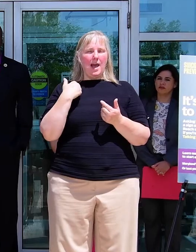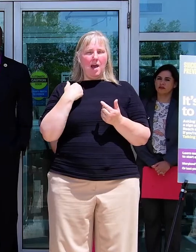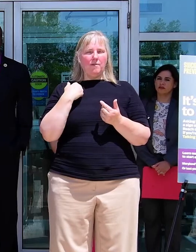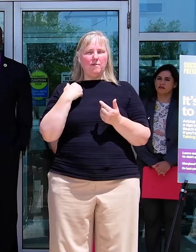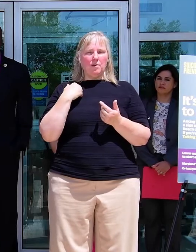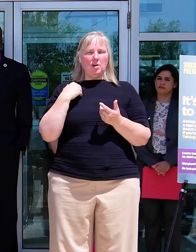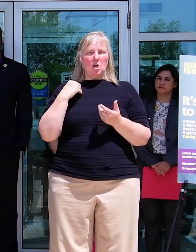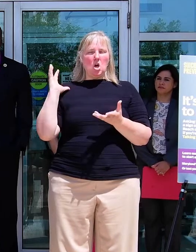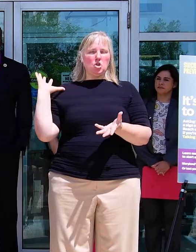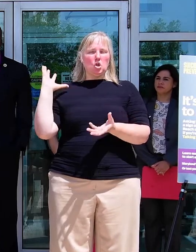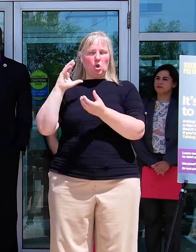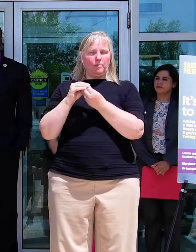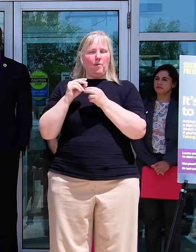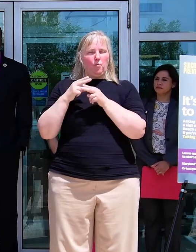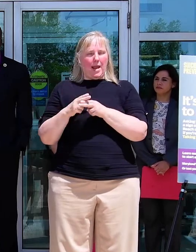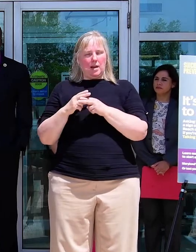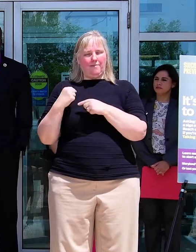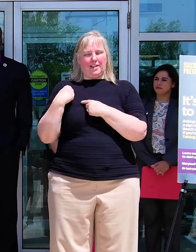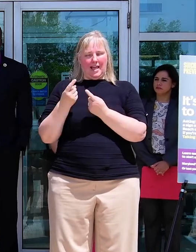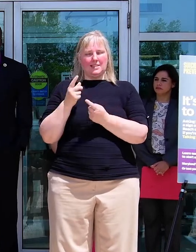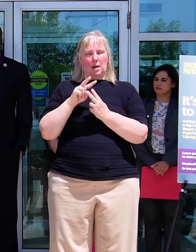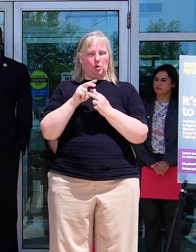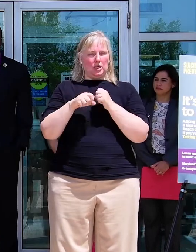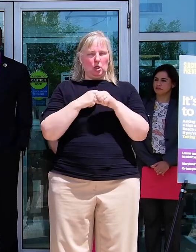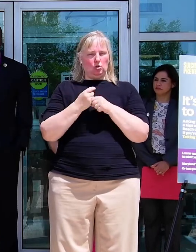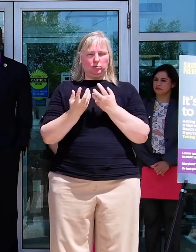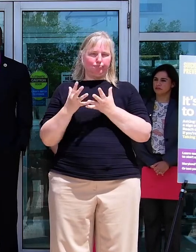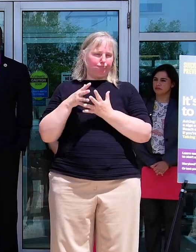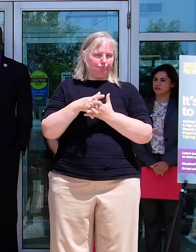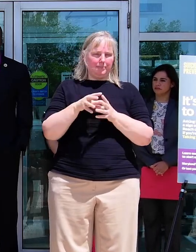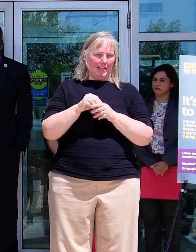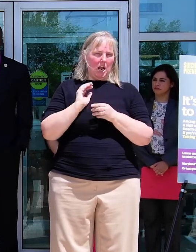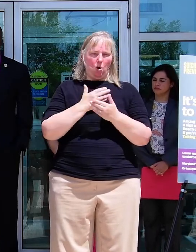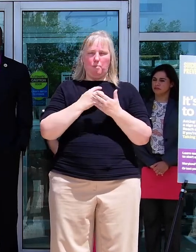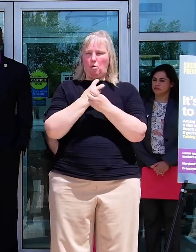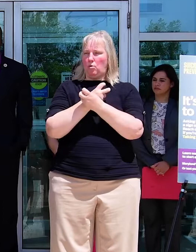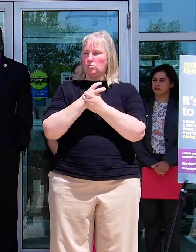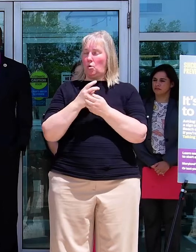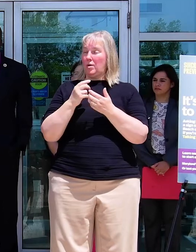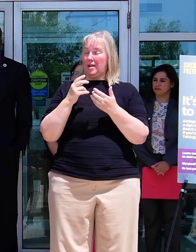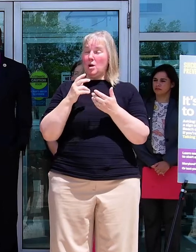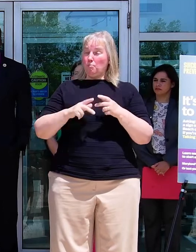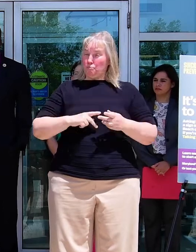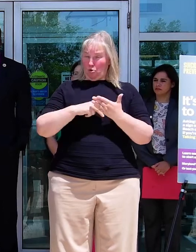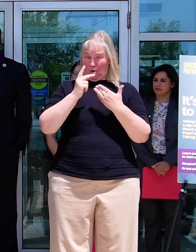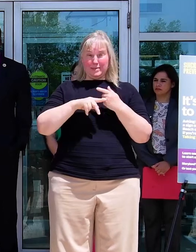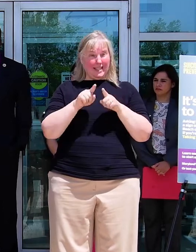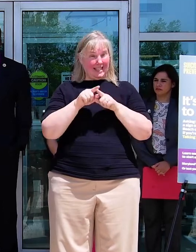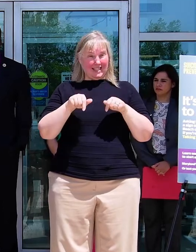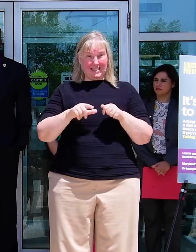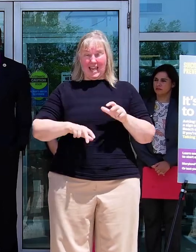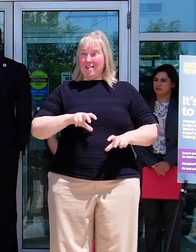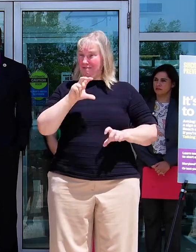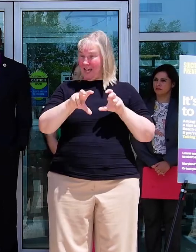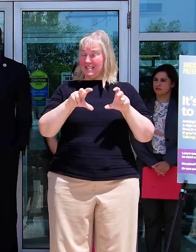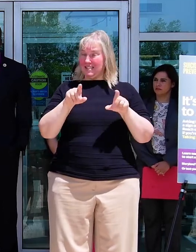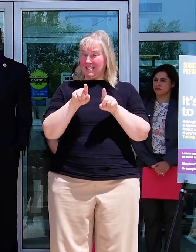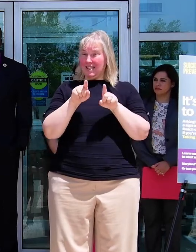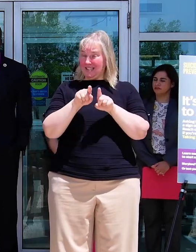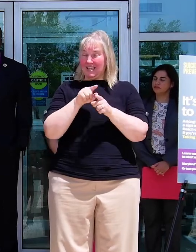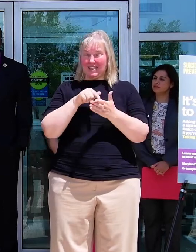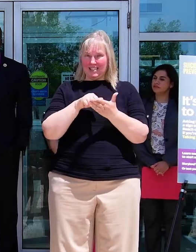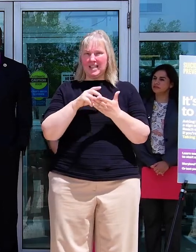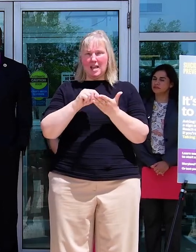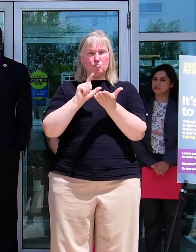last couple of years in our bones. And so programs like this and investments like this and awareness like this and press conferences like this